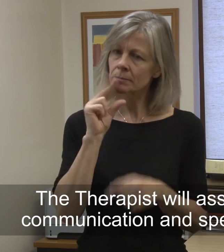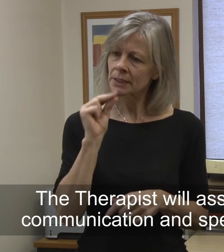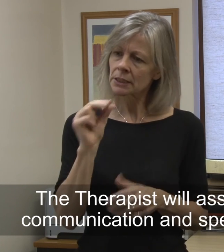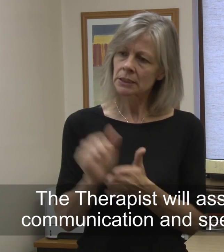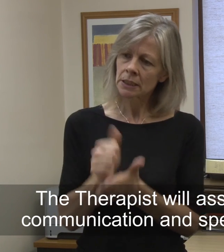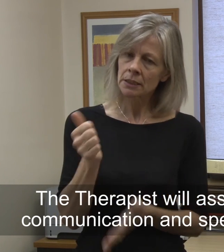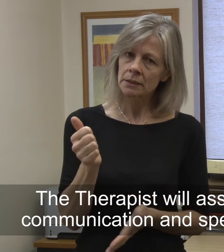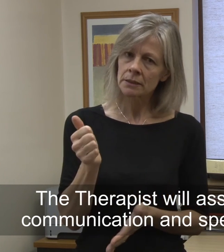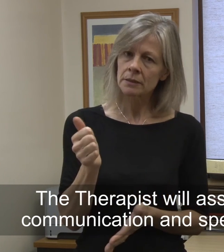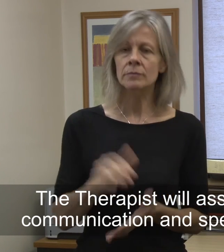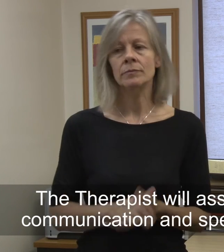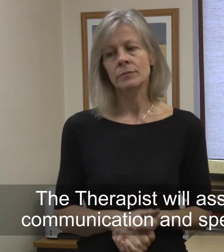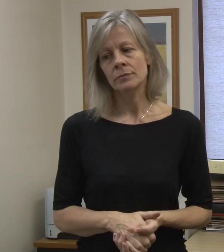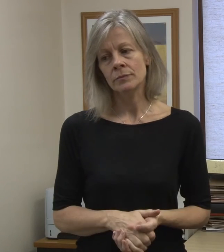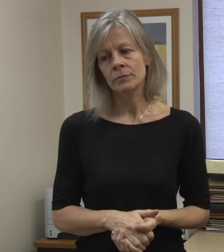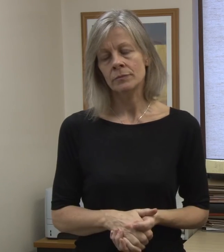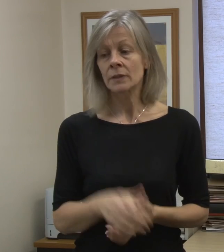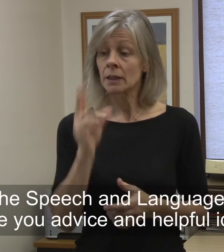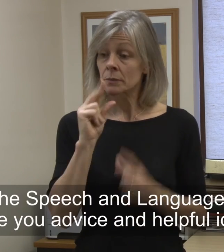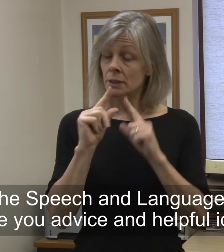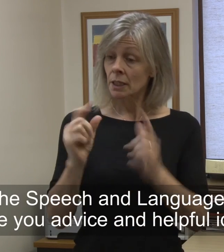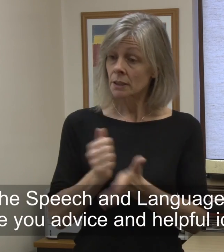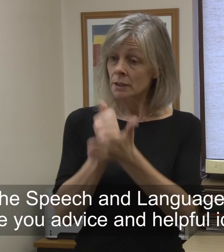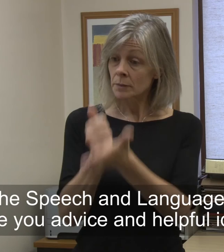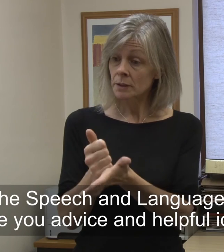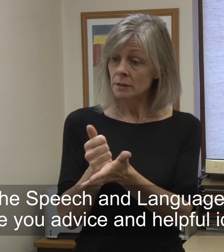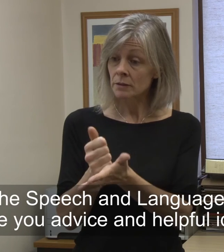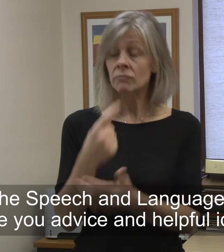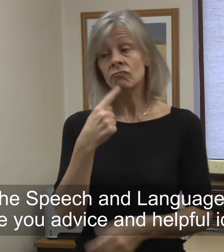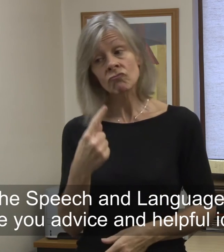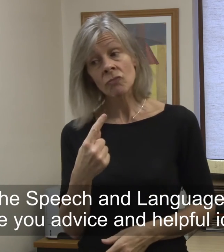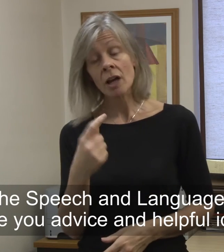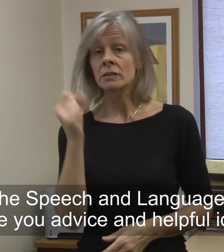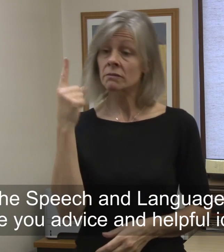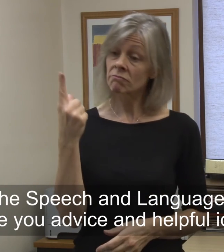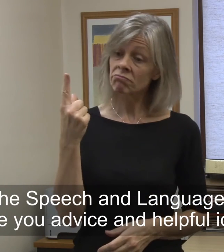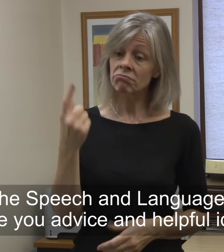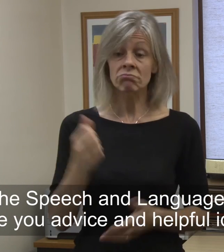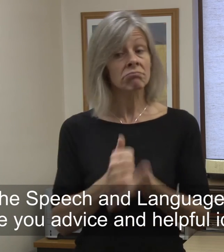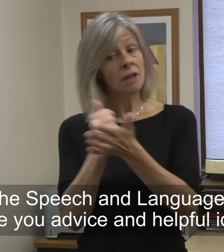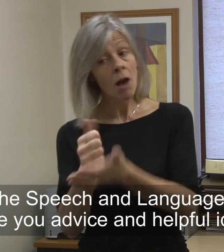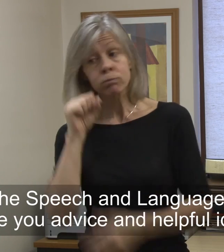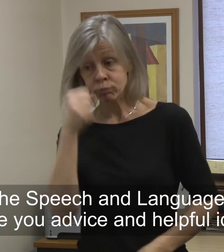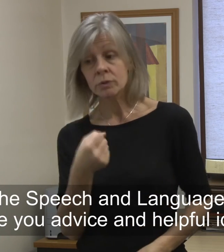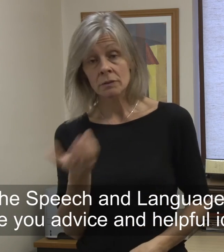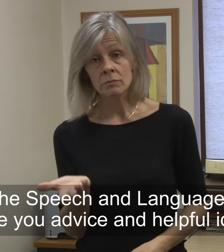communication and speech skills. The Speech and Language Therapist will give you advice and helpful ideas to practice.